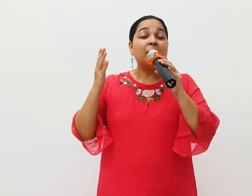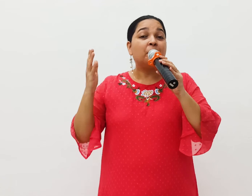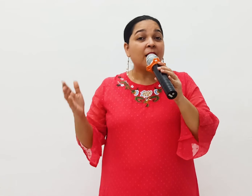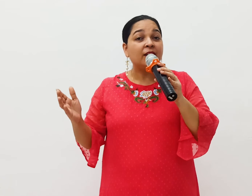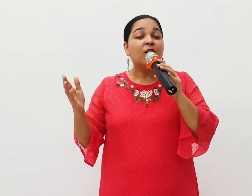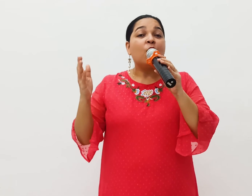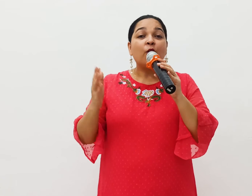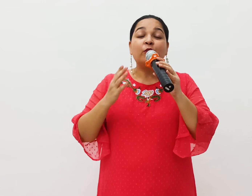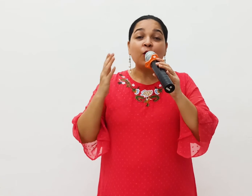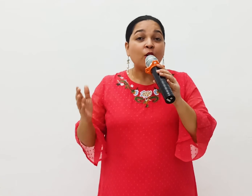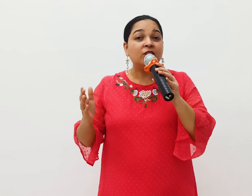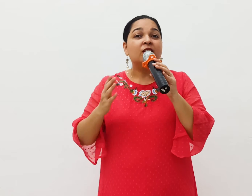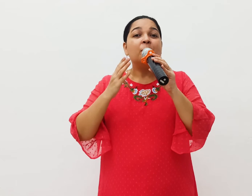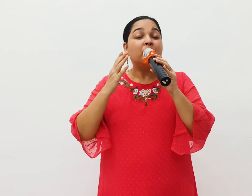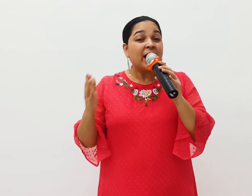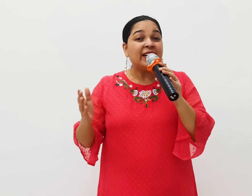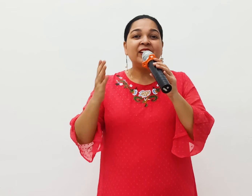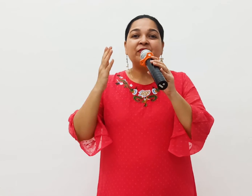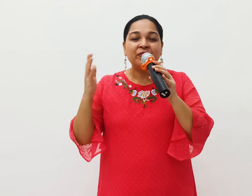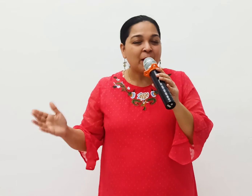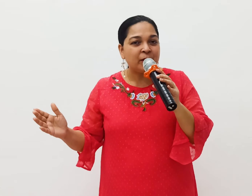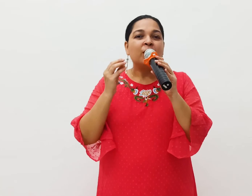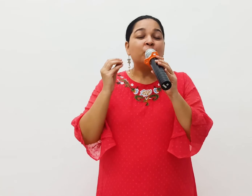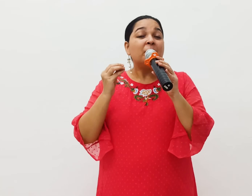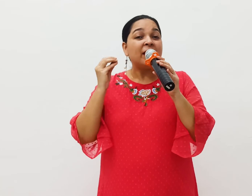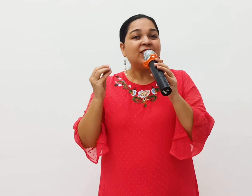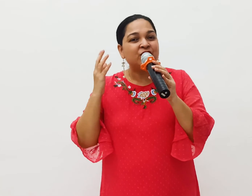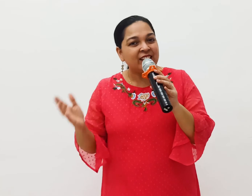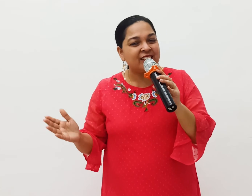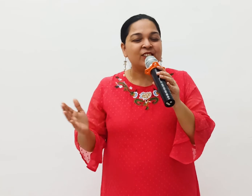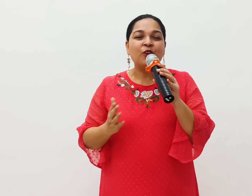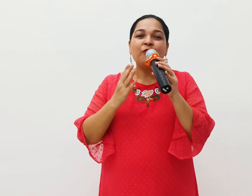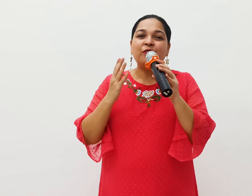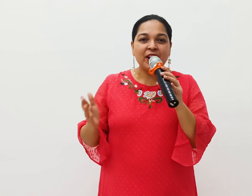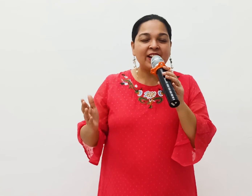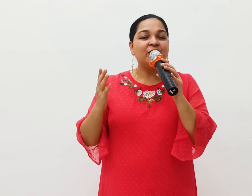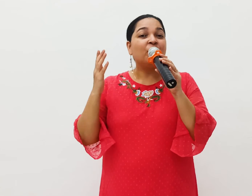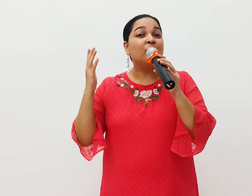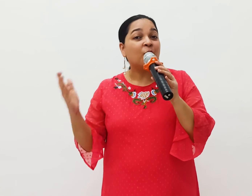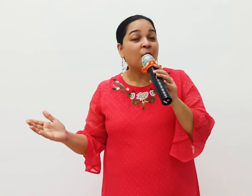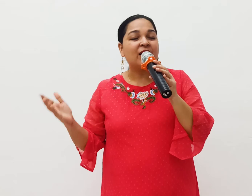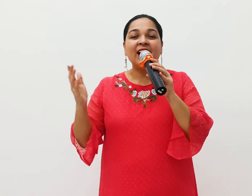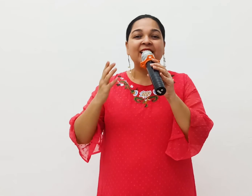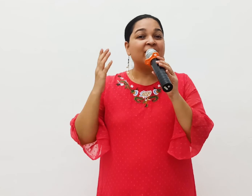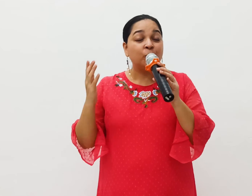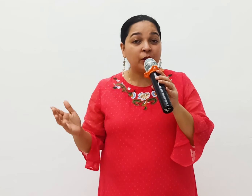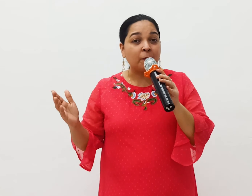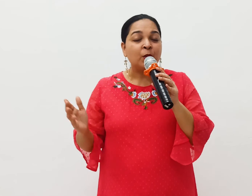can be a part of God's mighty family. You can make Jesus your friend, your